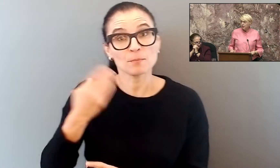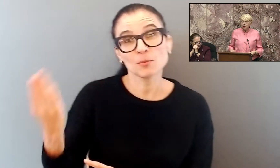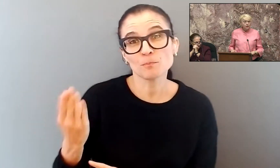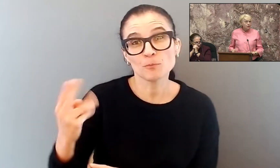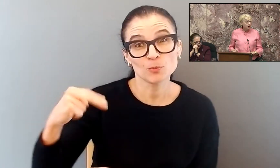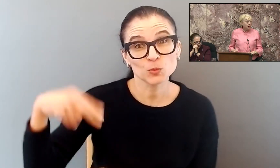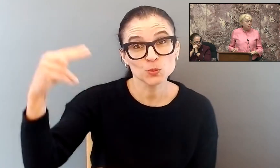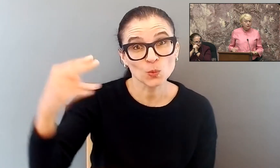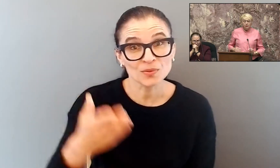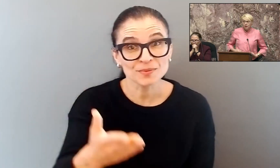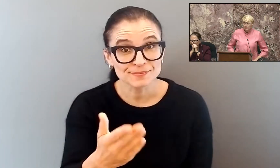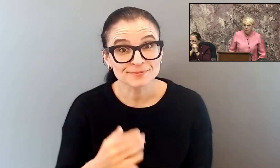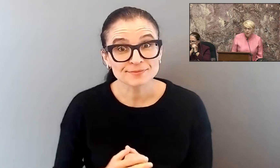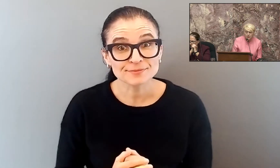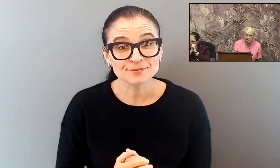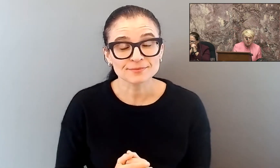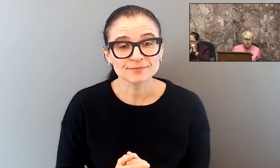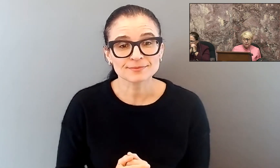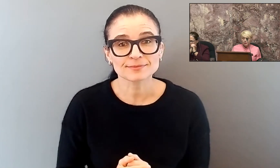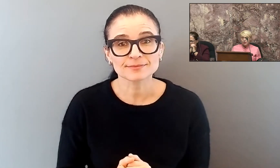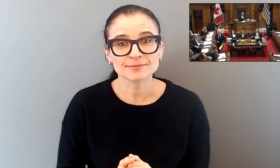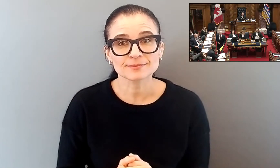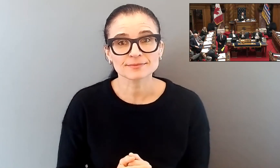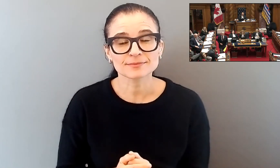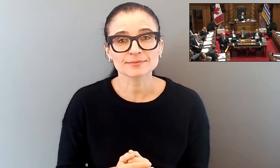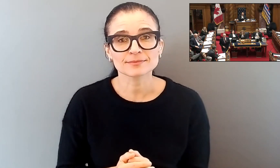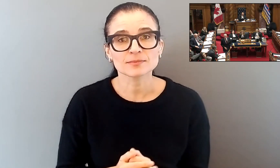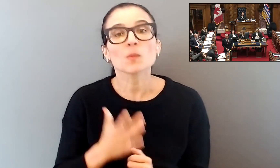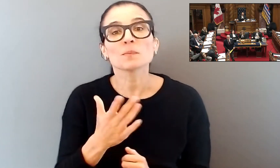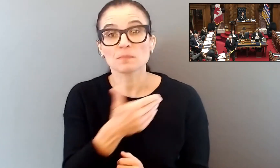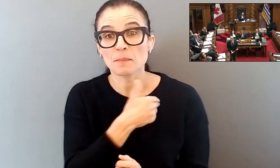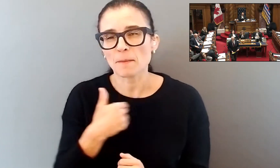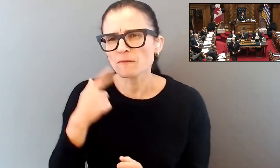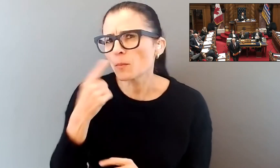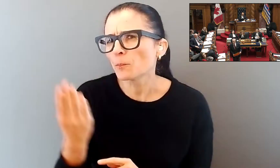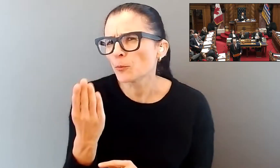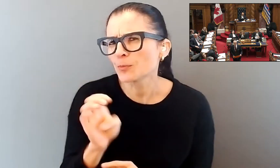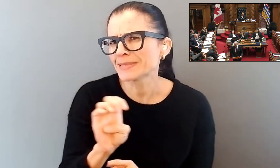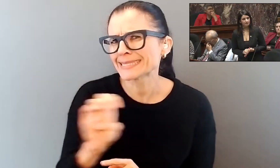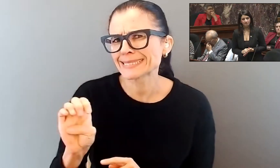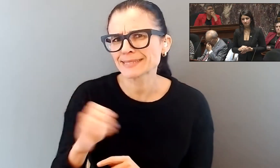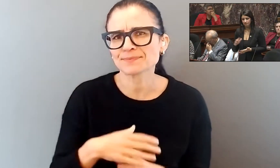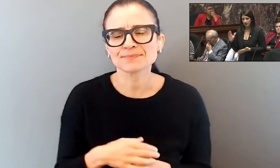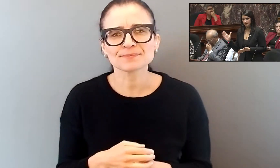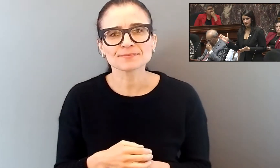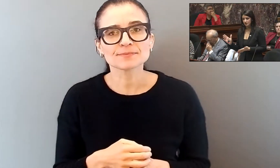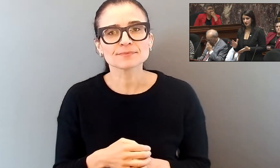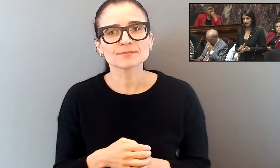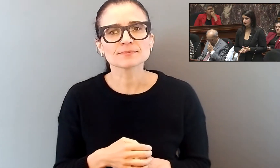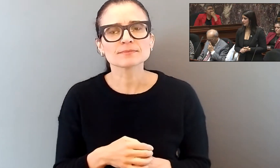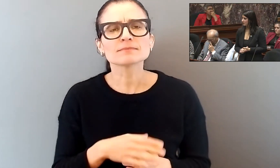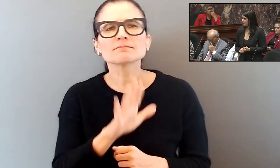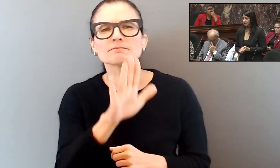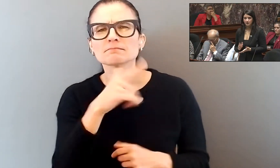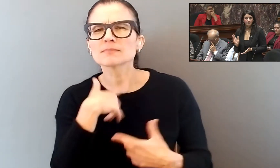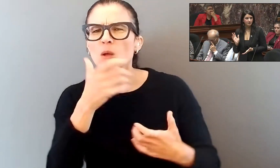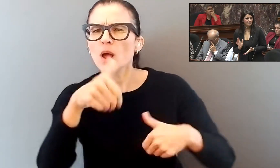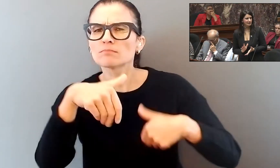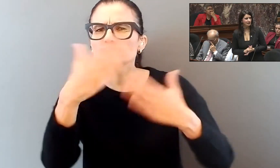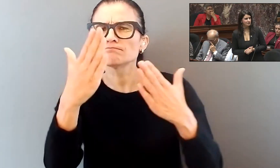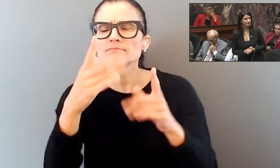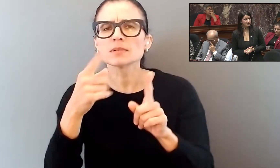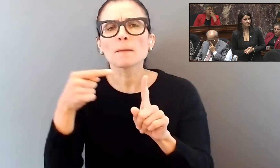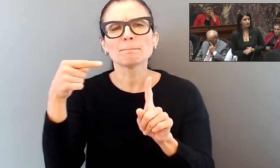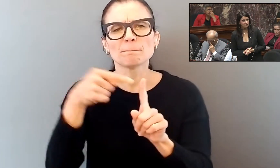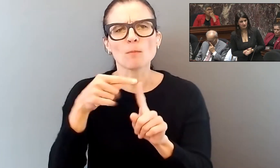Member for Burnaby East. Thank you, Mr. Speaker. I just want to raise a point of order. I heard the member for Kelowna